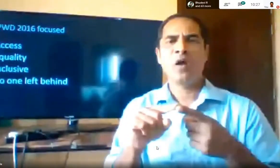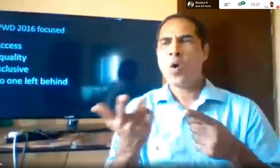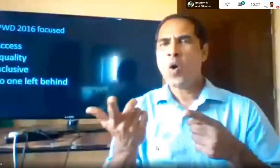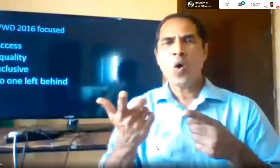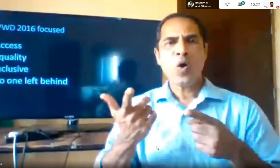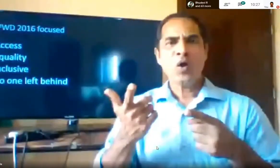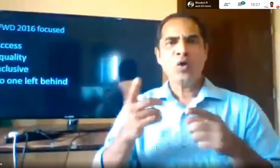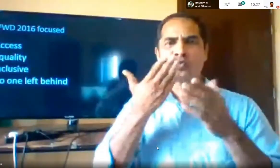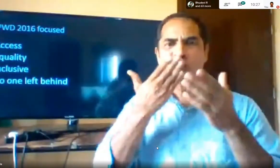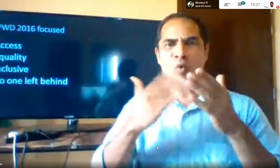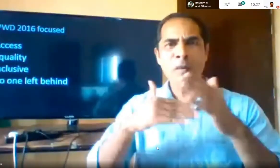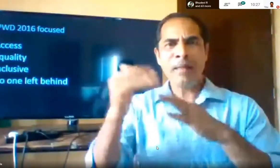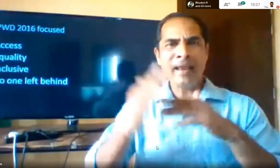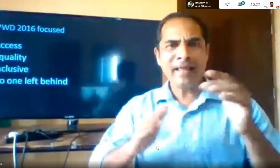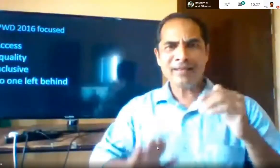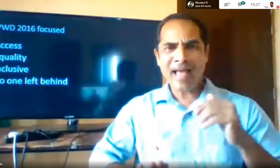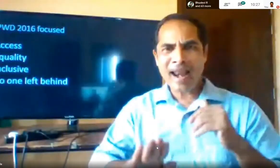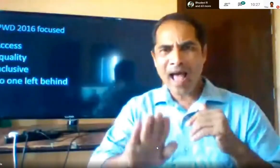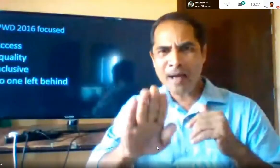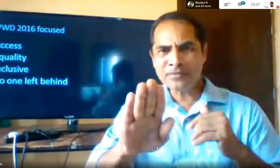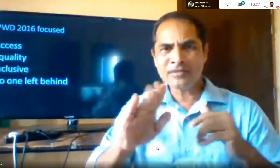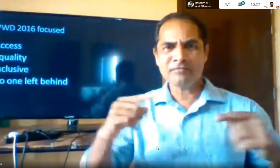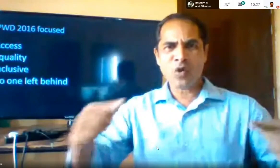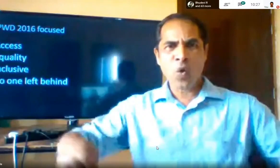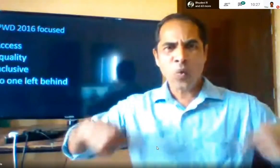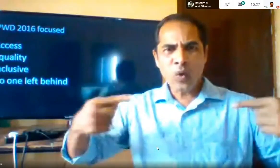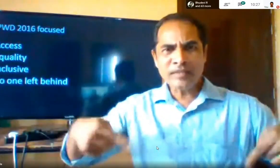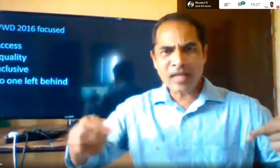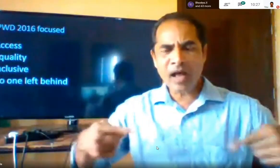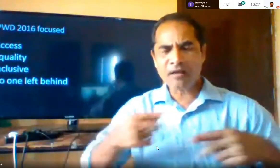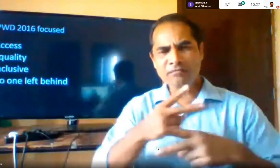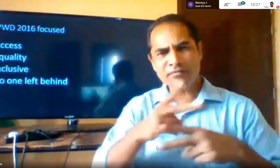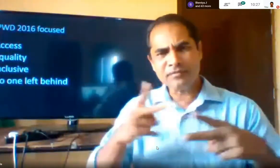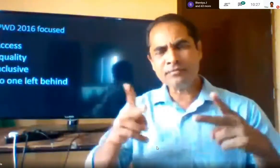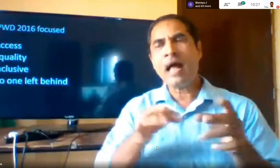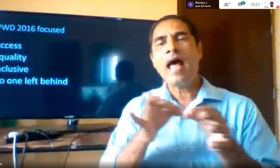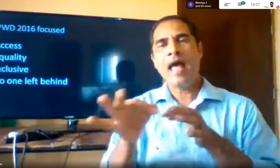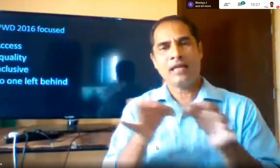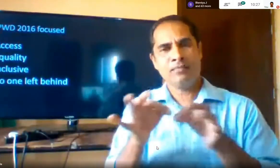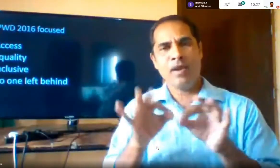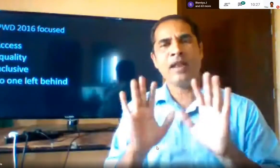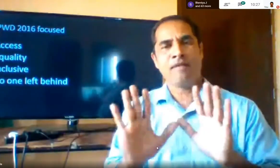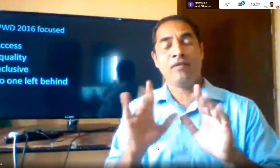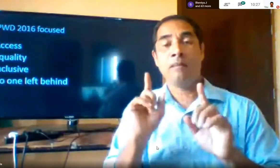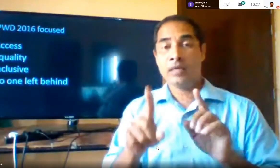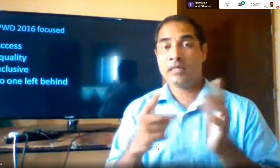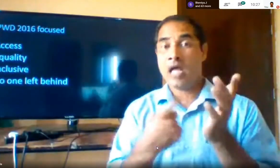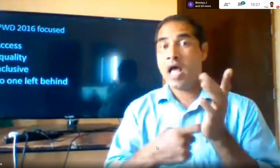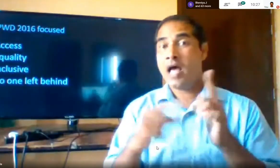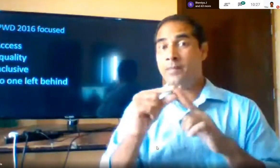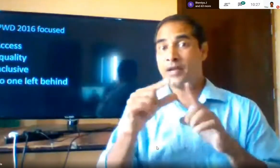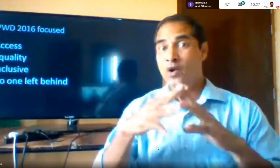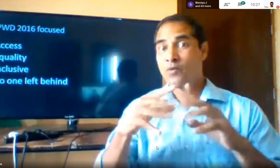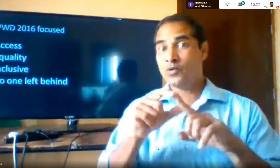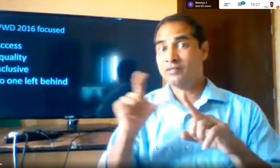language, accessibility, everything will be given according to RPWD, and they can even get better and have